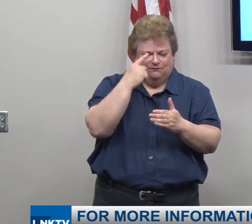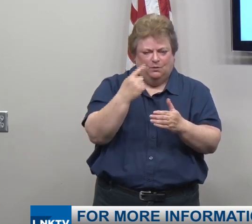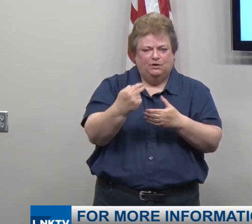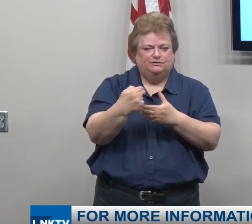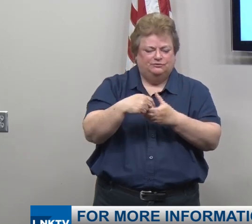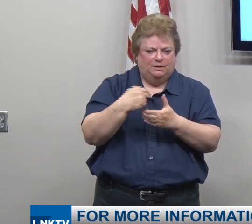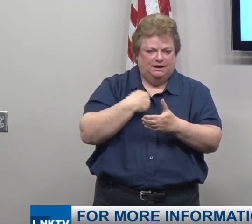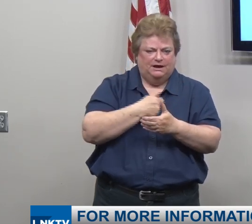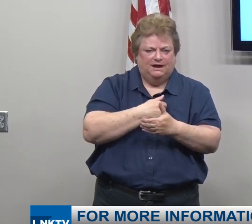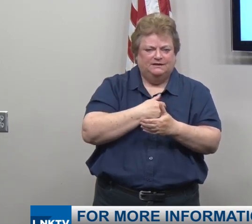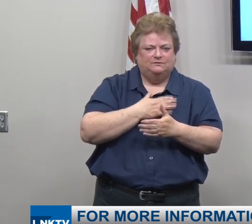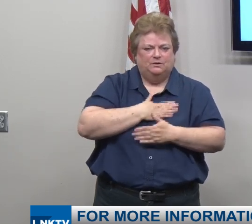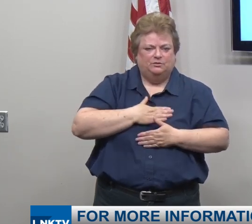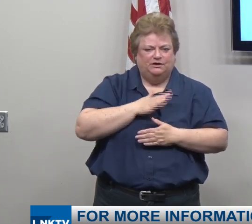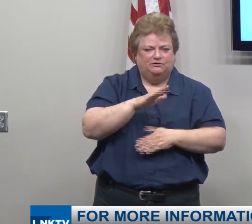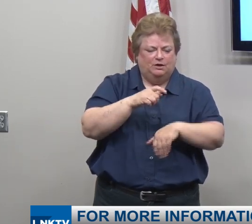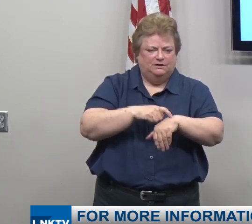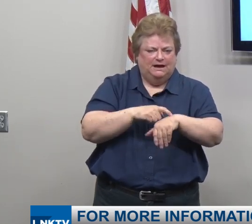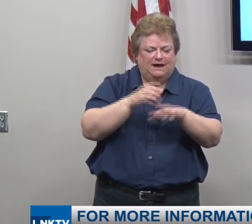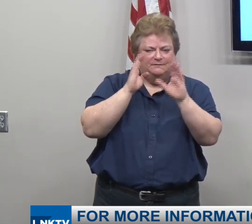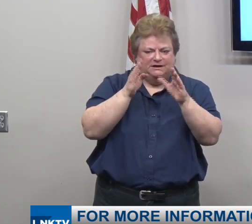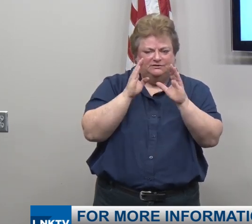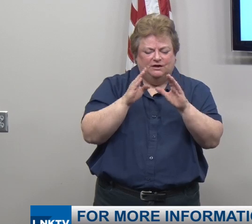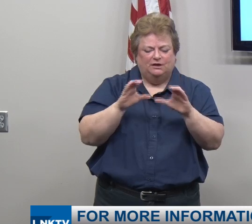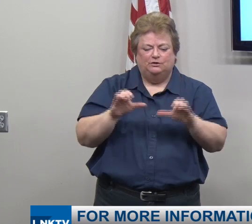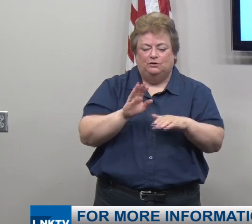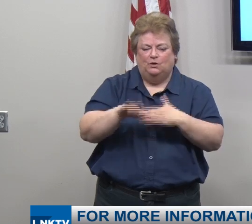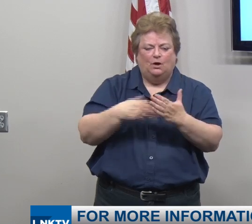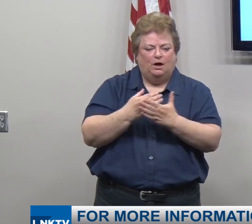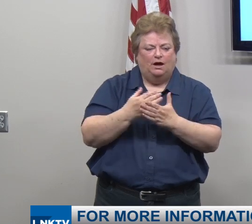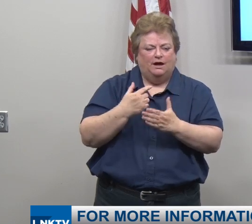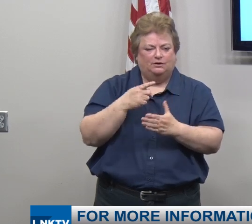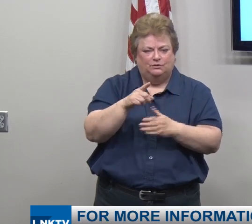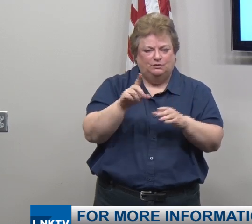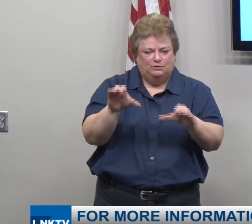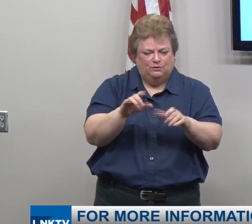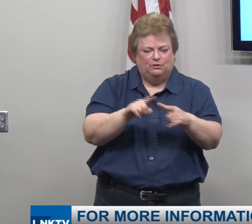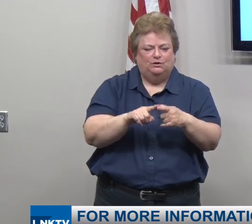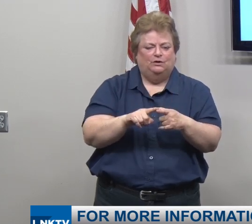appreciate your time and attention and all that you're doing to help us get the message out about how to